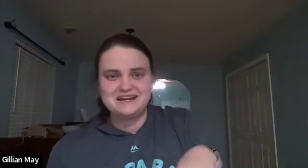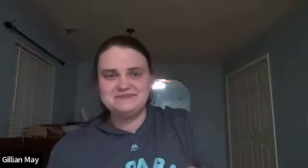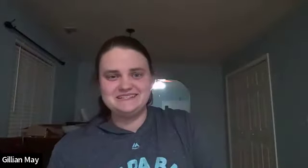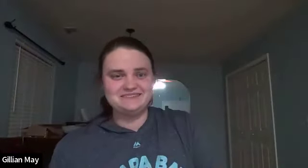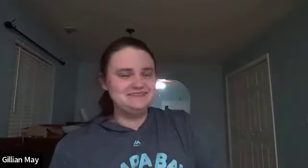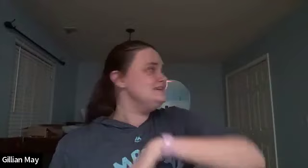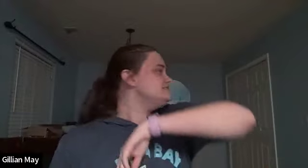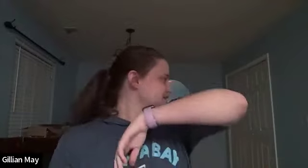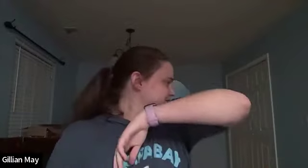big deal.